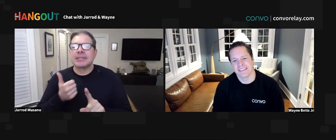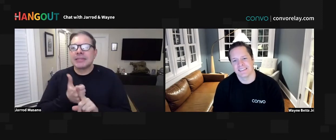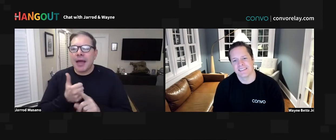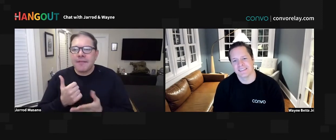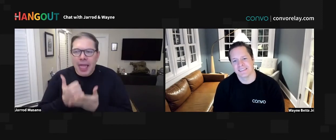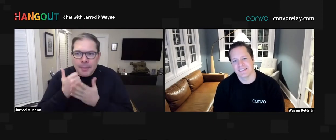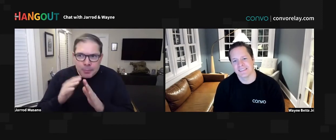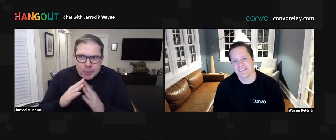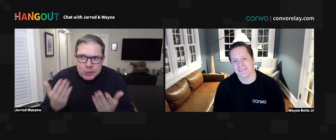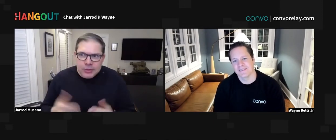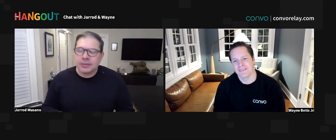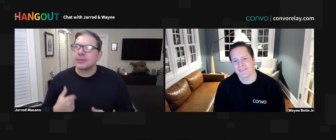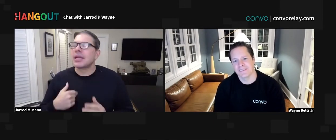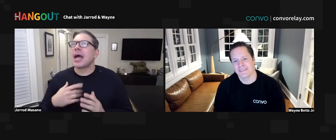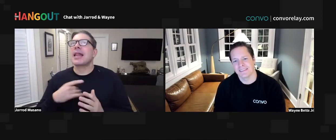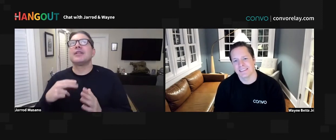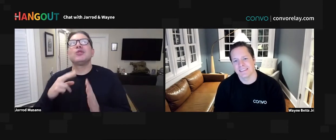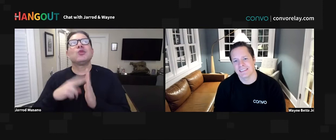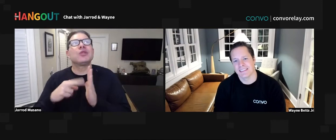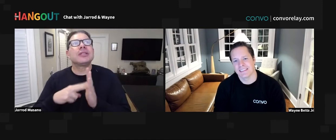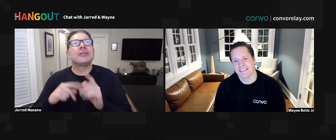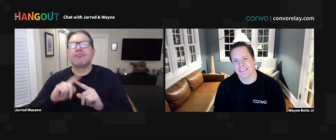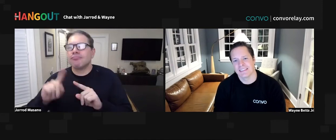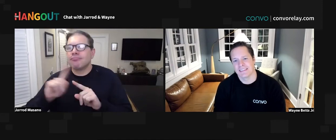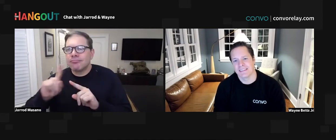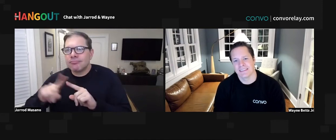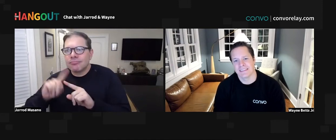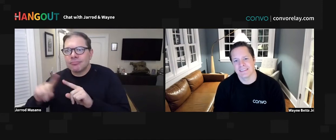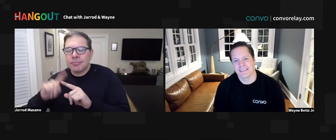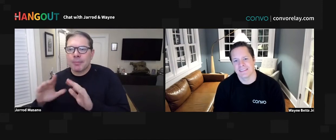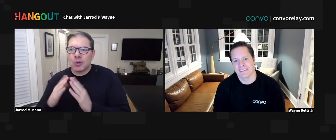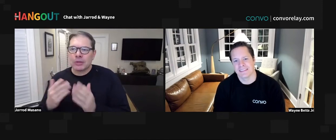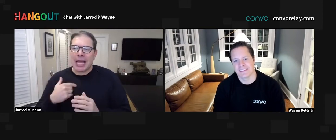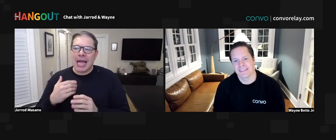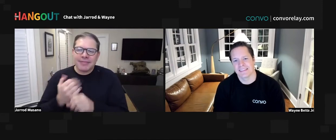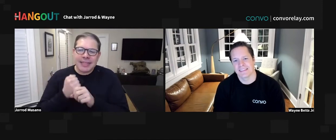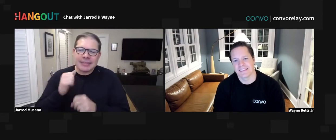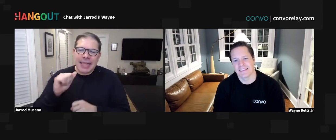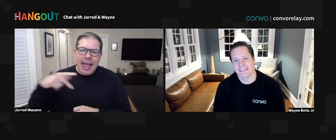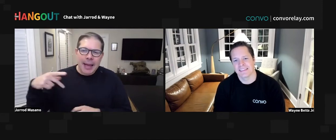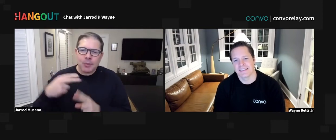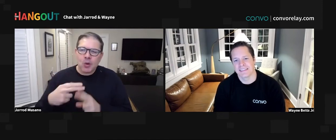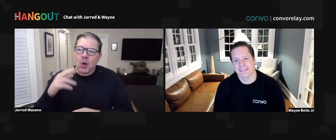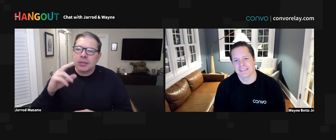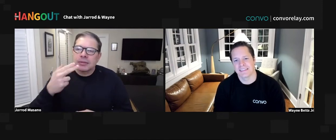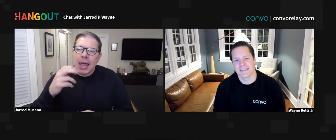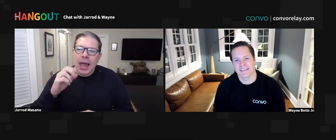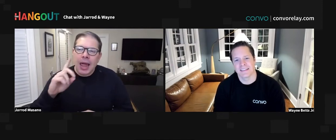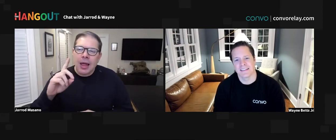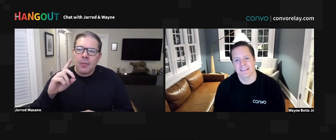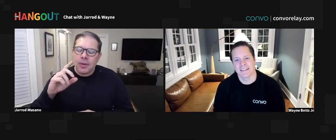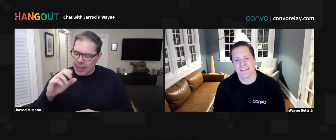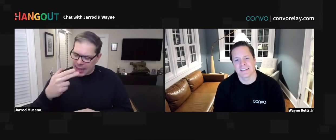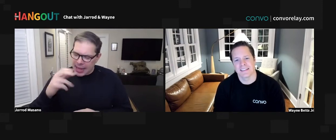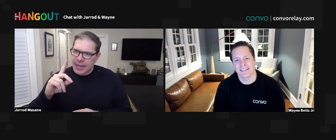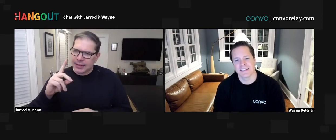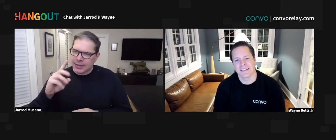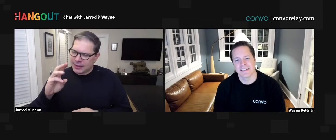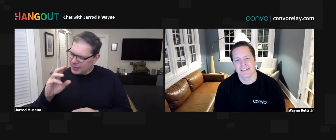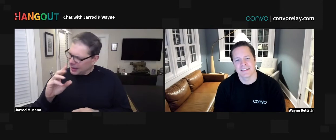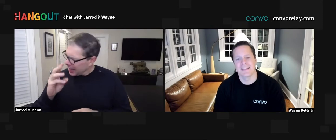I like to read self-help books. I like to read a variety of books. I got this